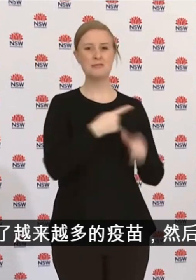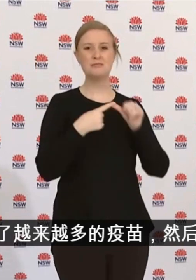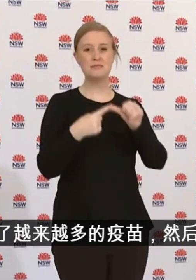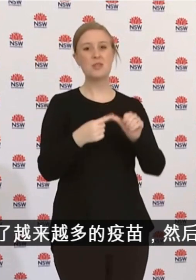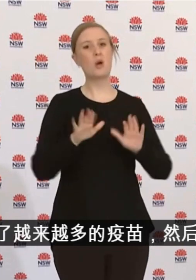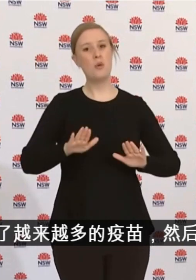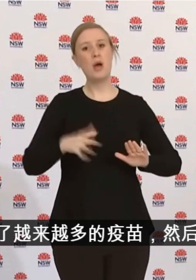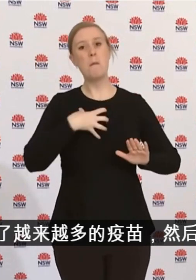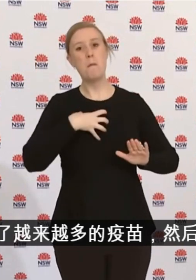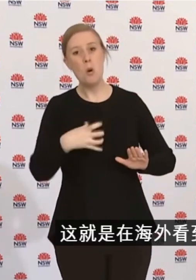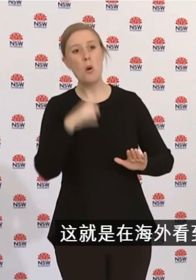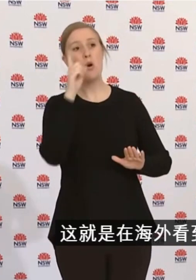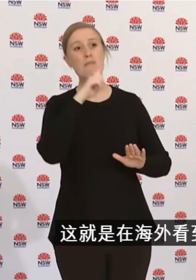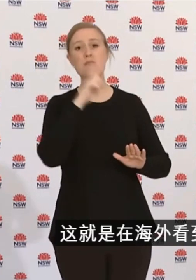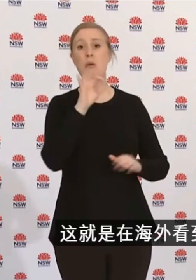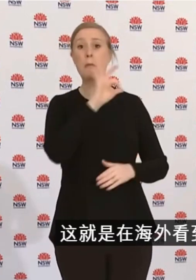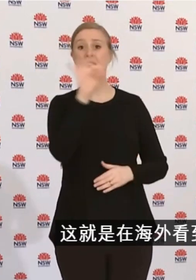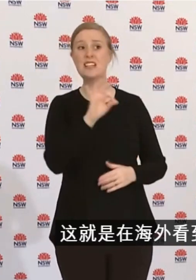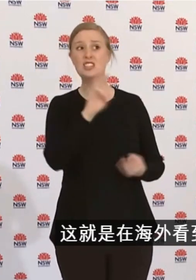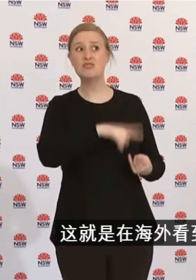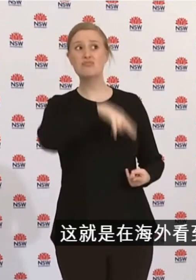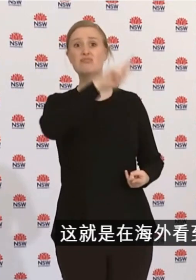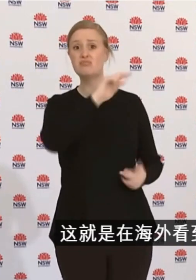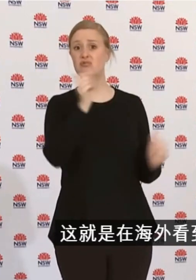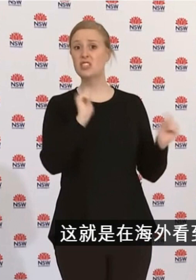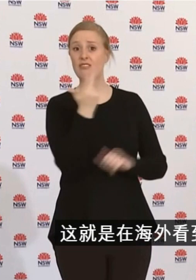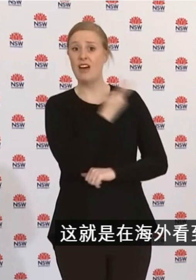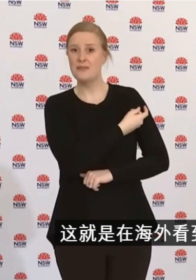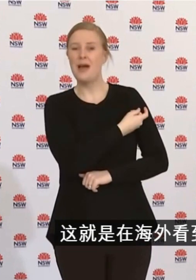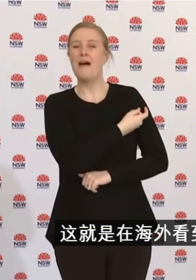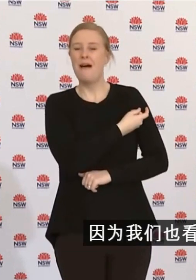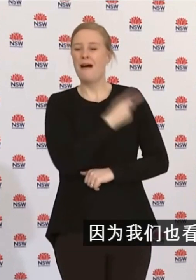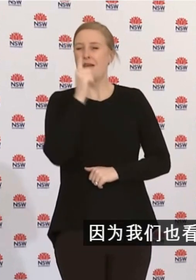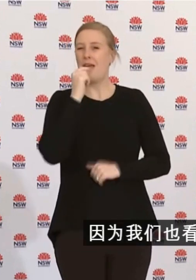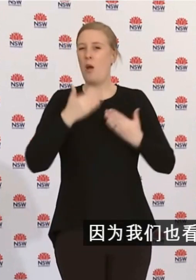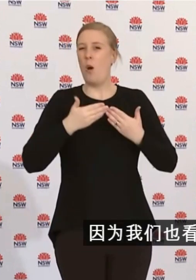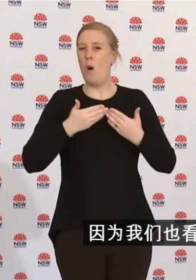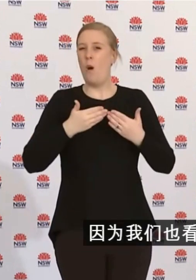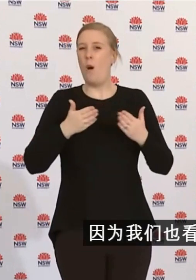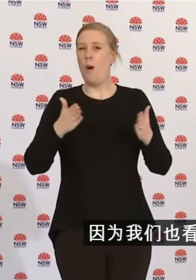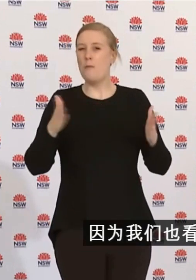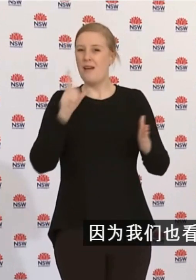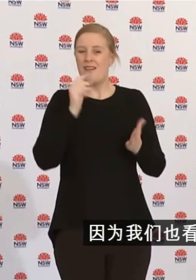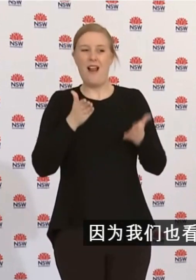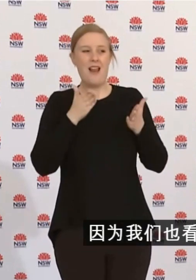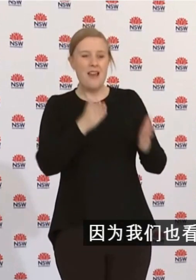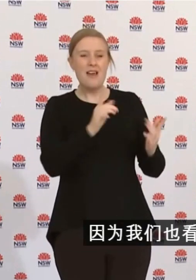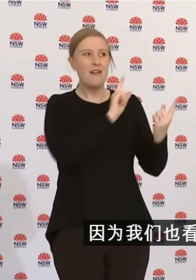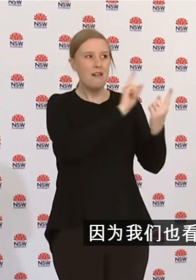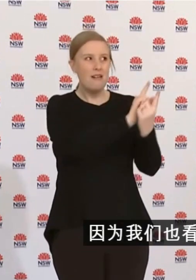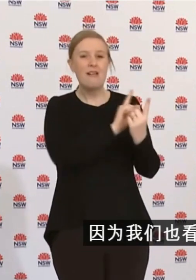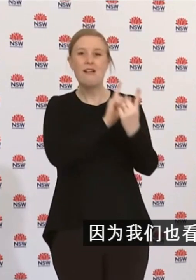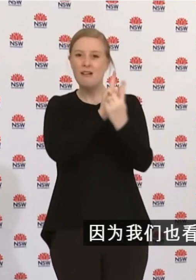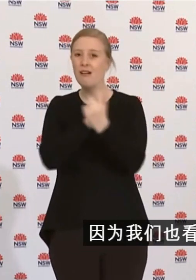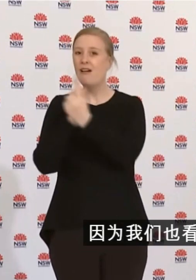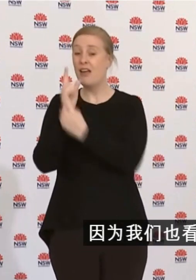up and be more free, and that's what's been seen overseas, but you also have to be very cautious because we're also seeing tens of thousands of people